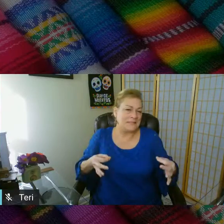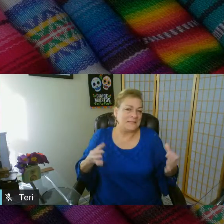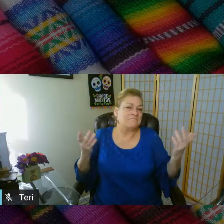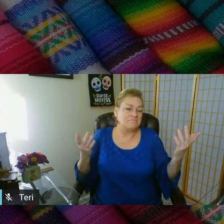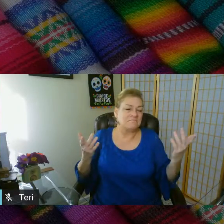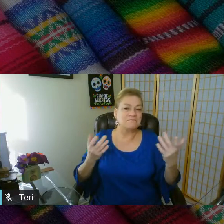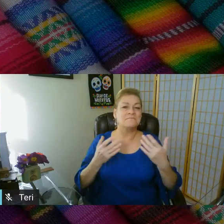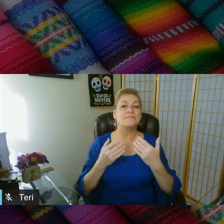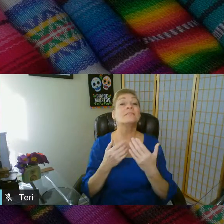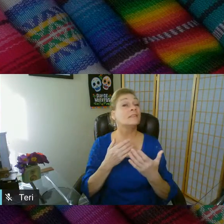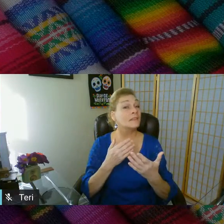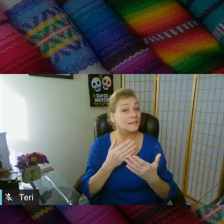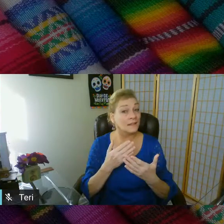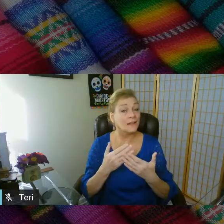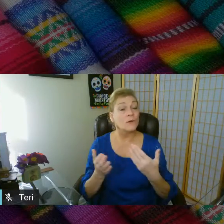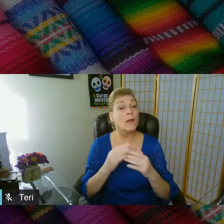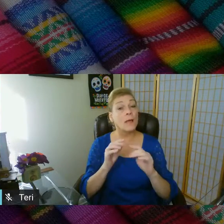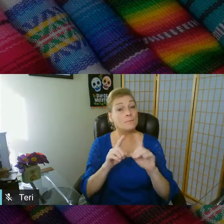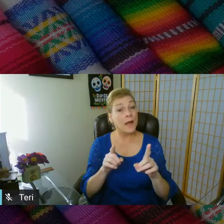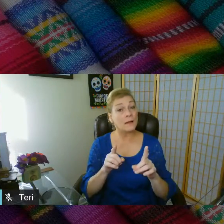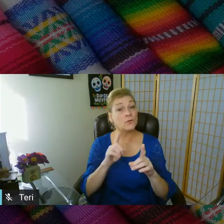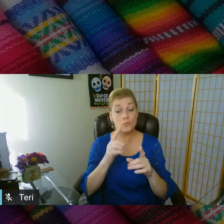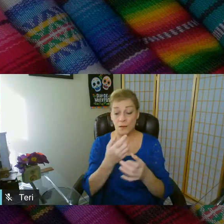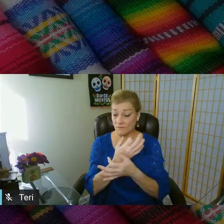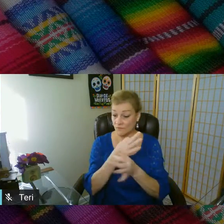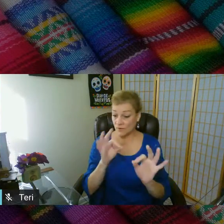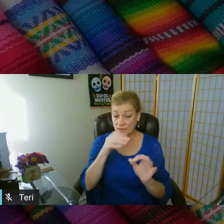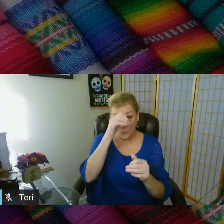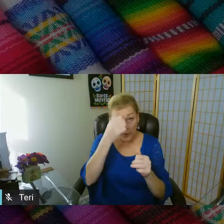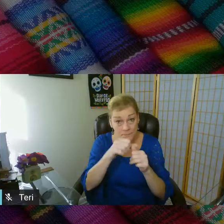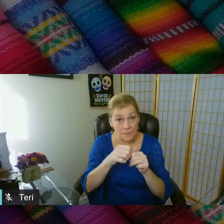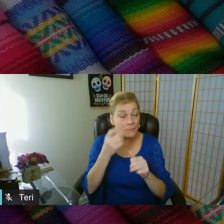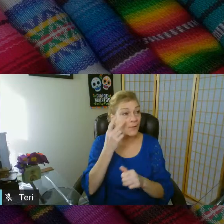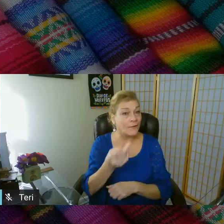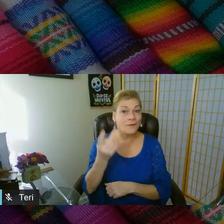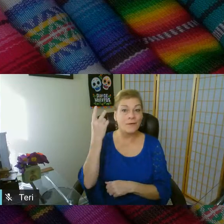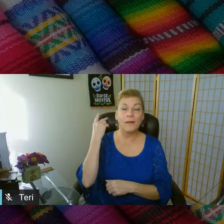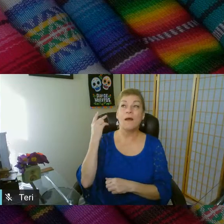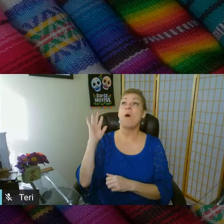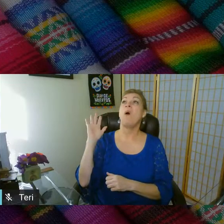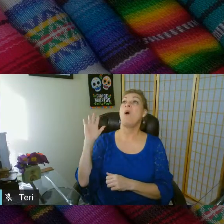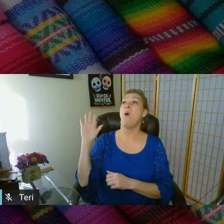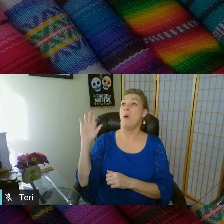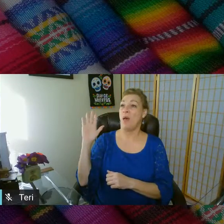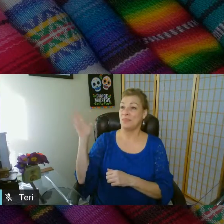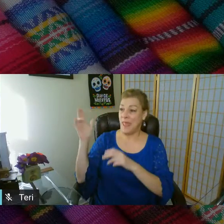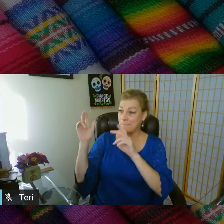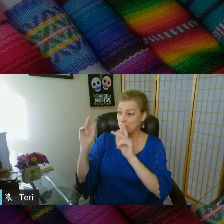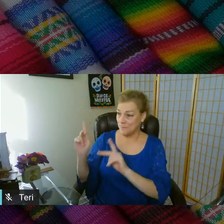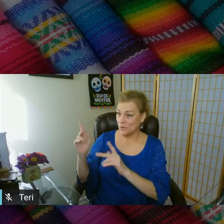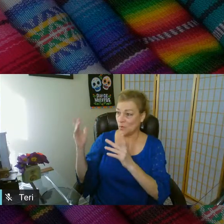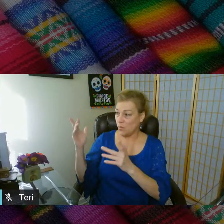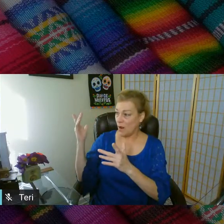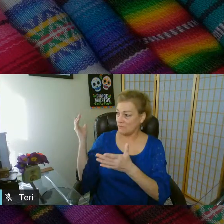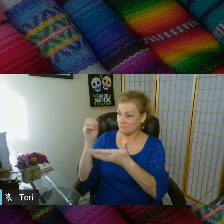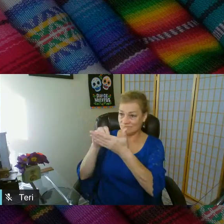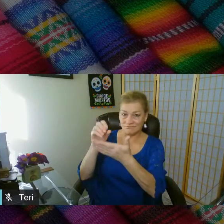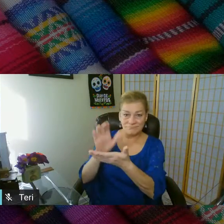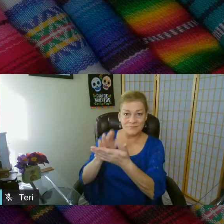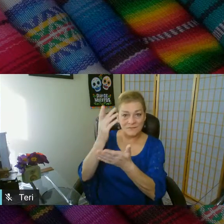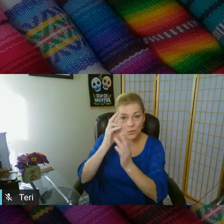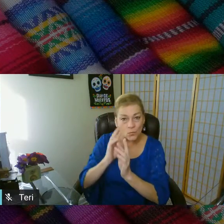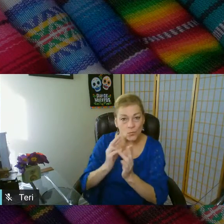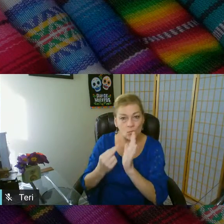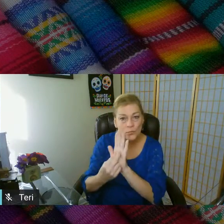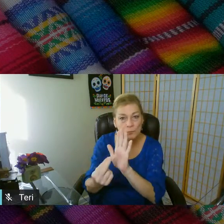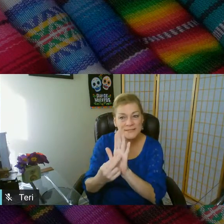so again, we have the freedom to remember and to recall and to and to set a tone for what we want to remember on the